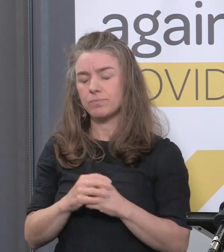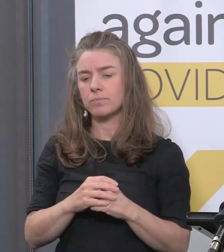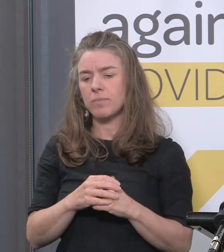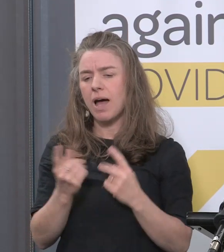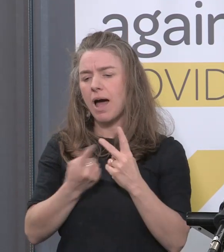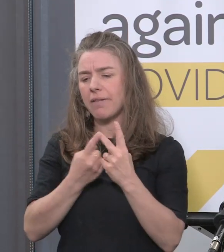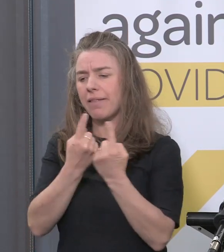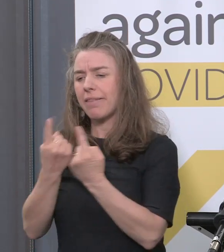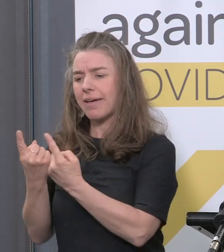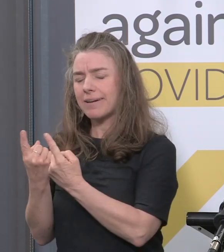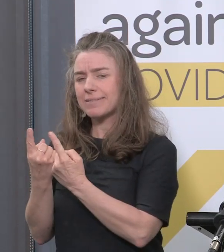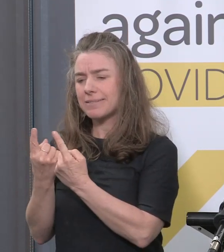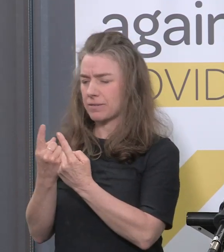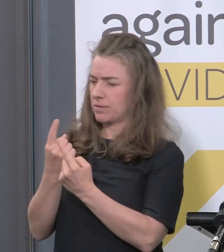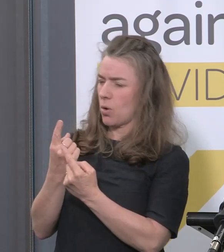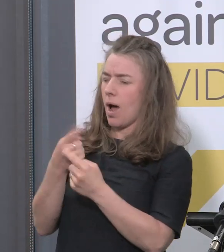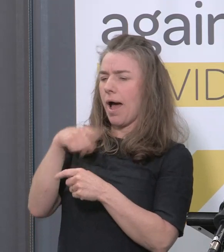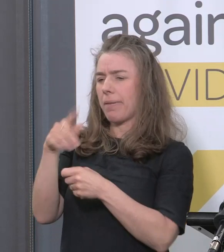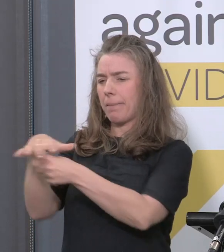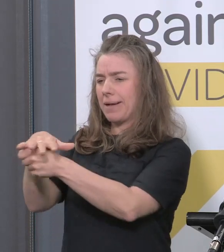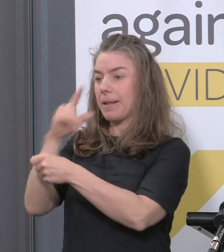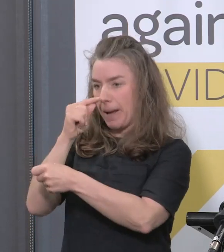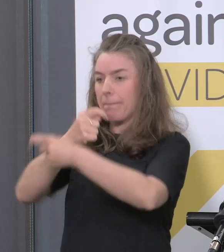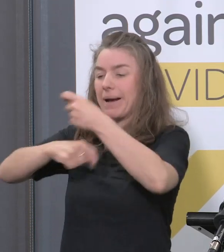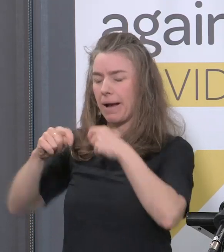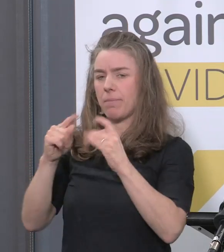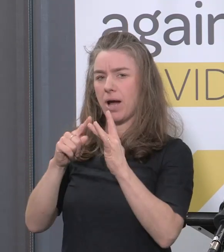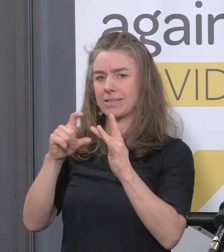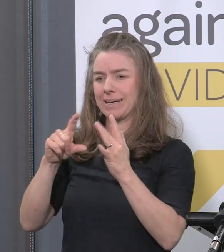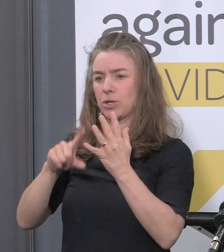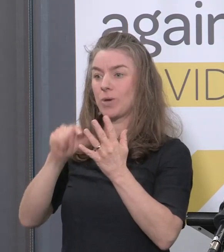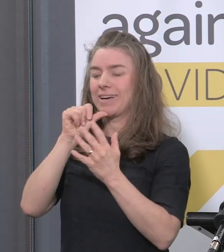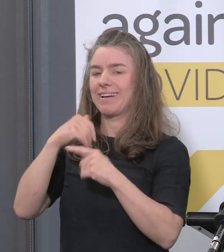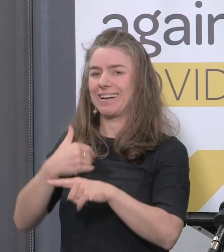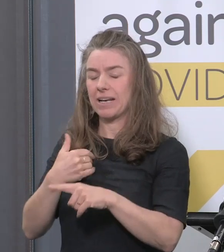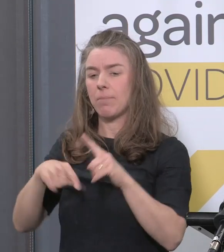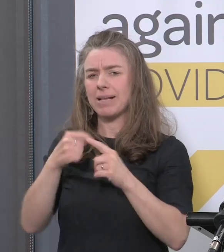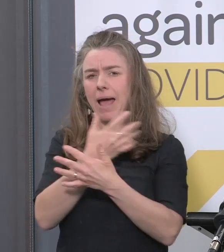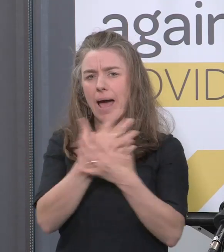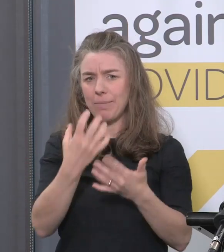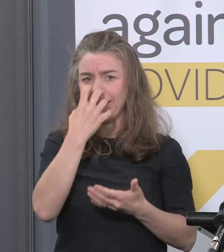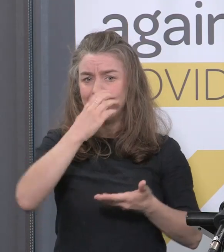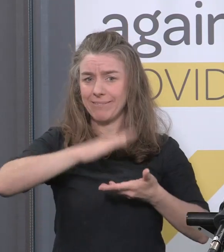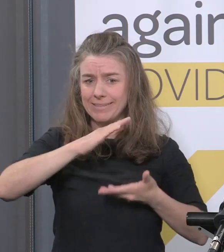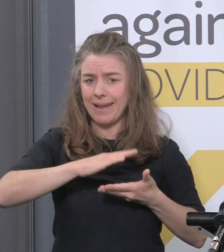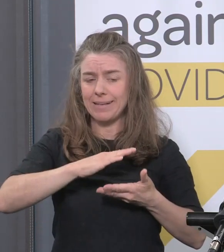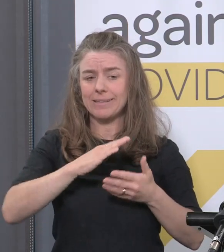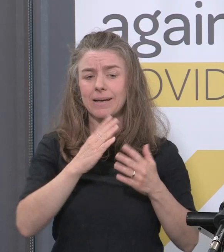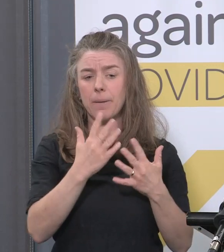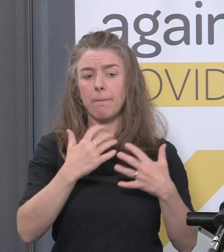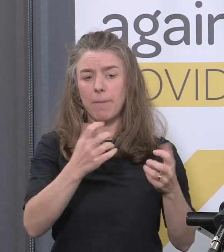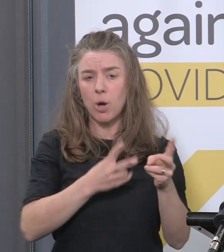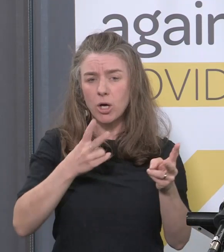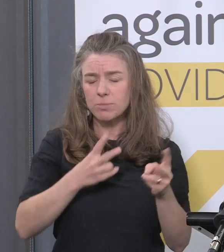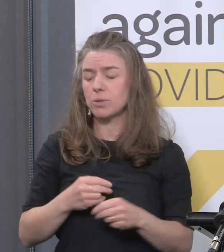be turned into ICU areas, and the number of ventilators in both the public and private sector. That's expected